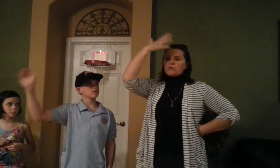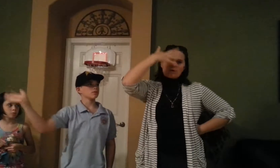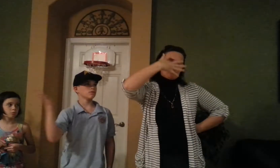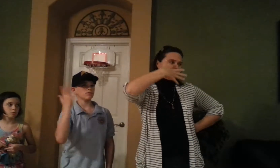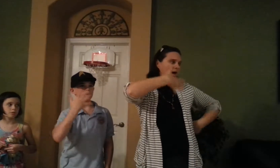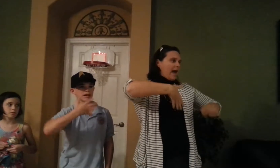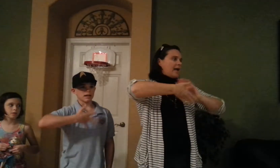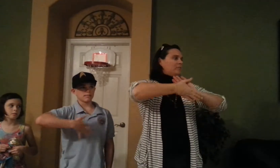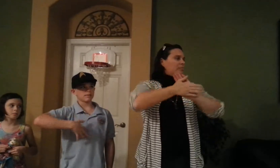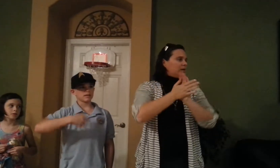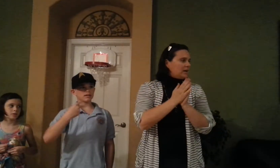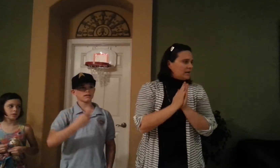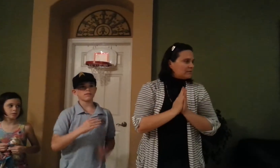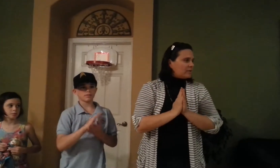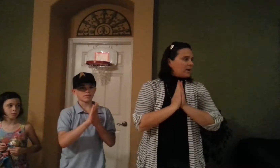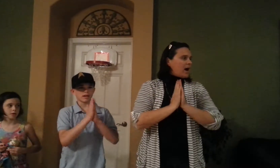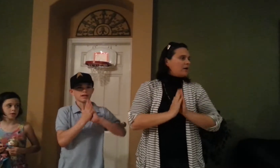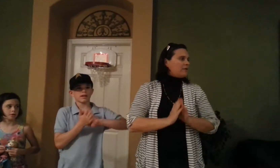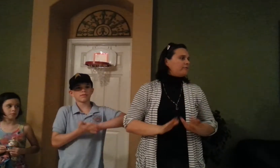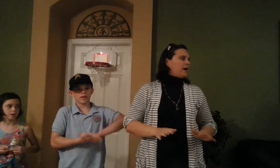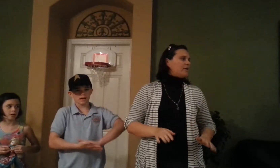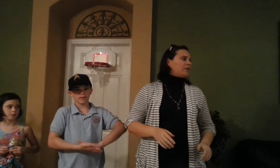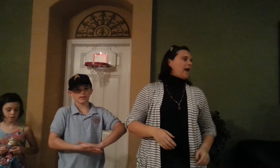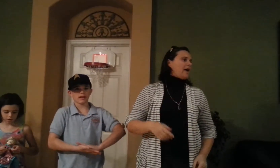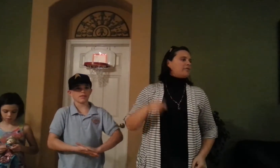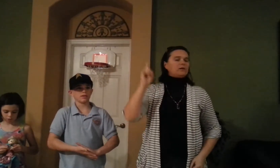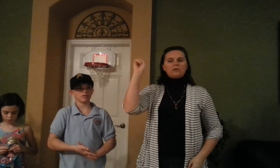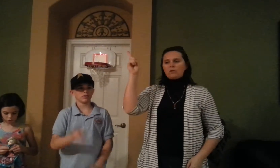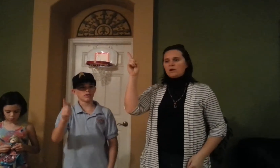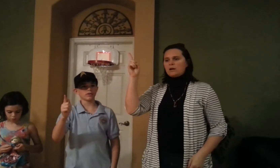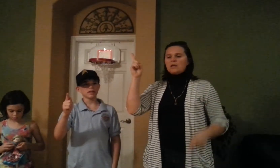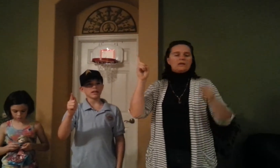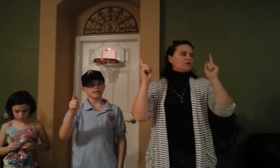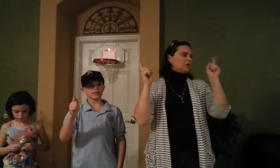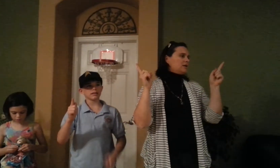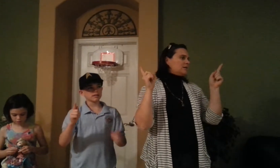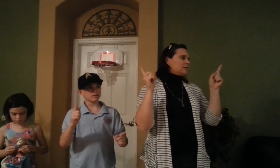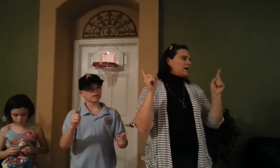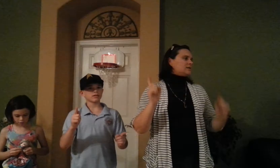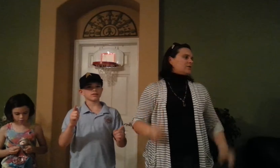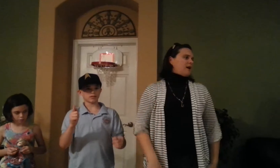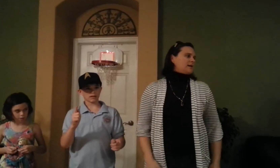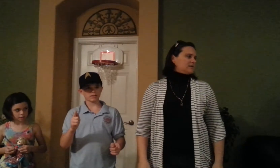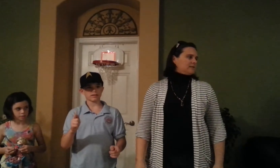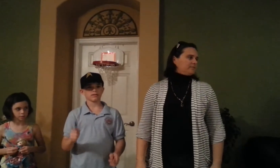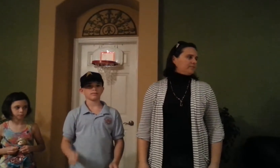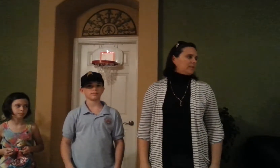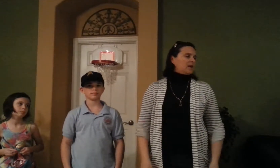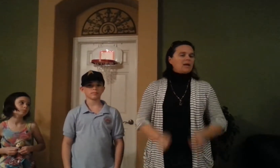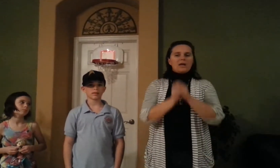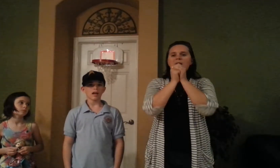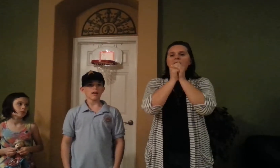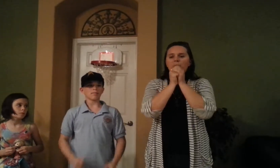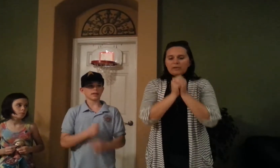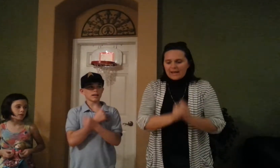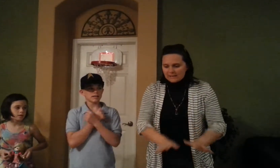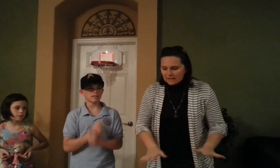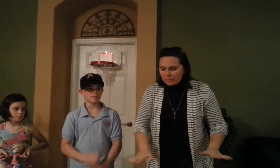you and peace from God our Father and the Lord Jesus Christ. Blessed be